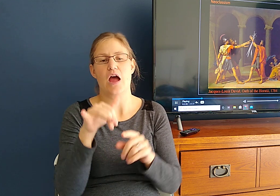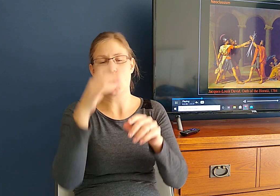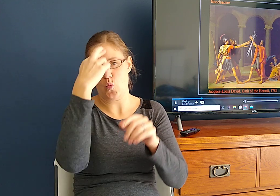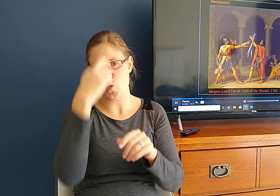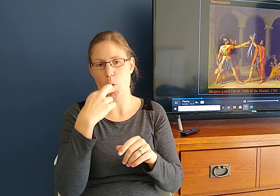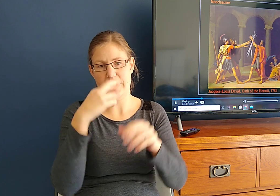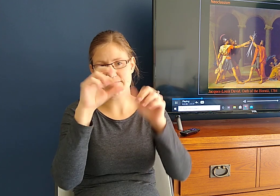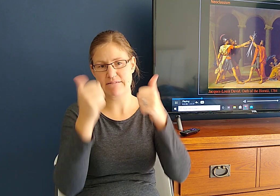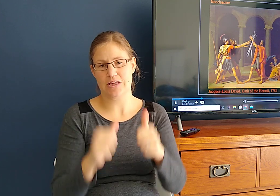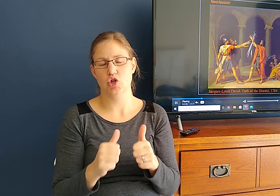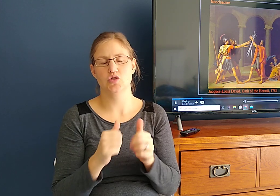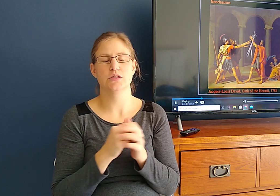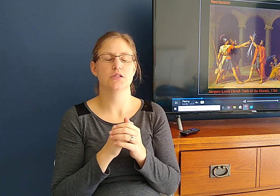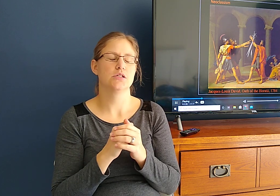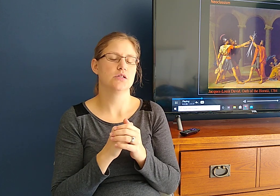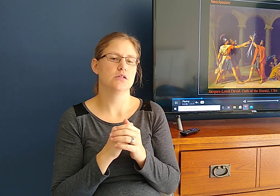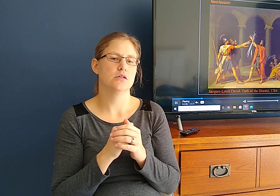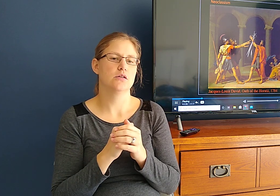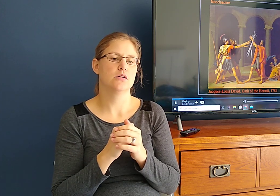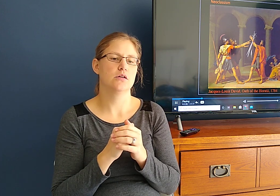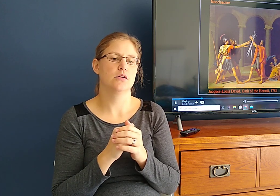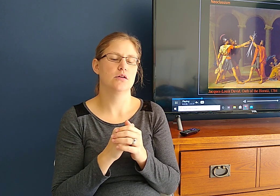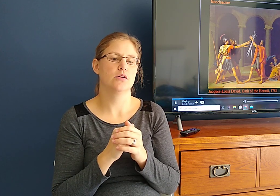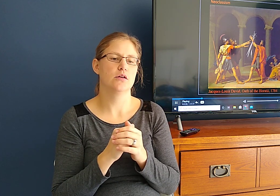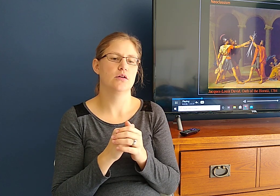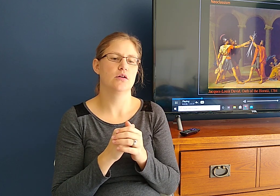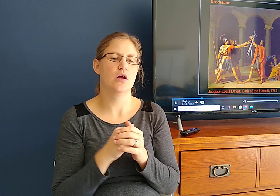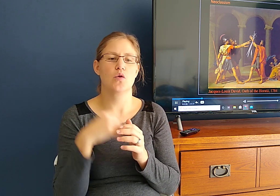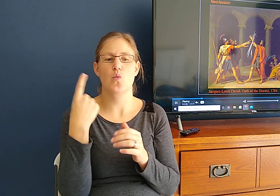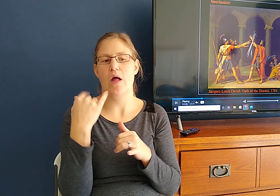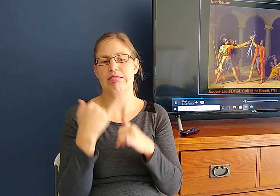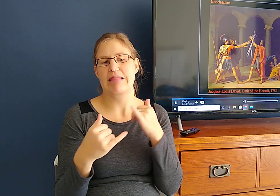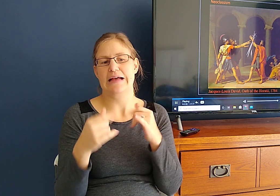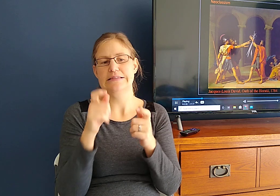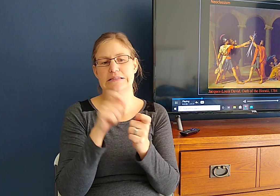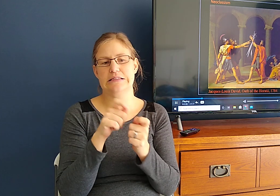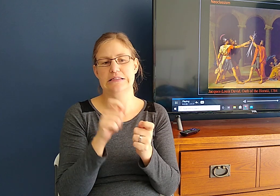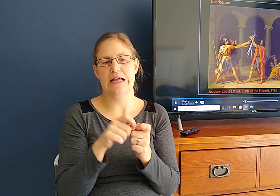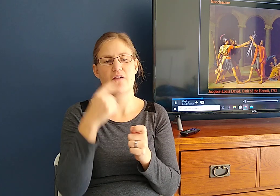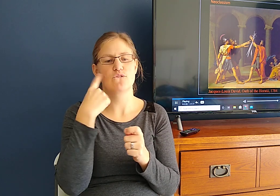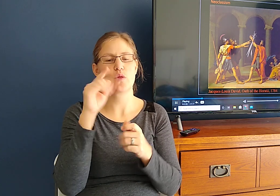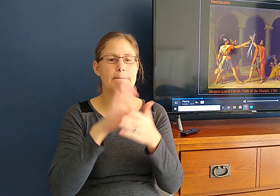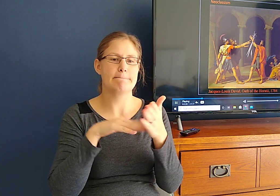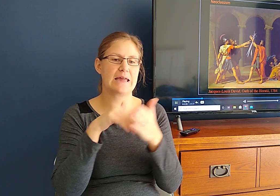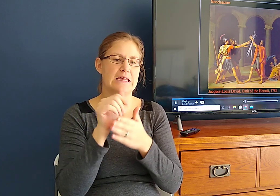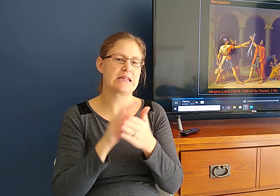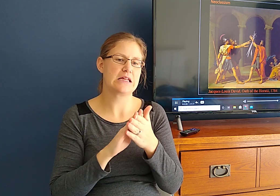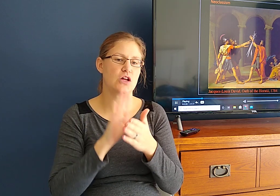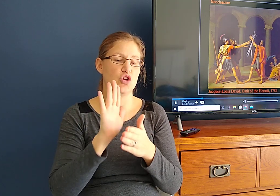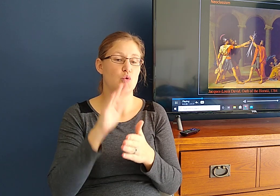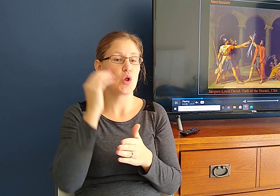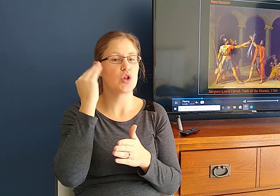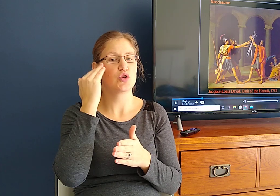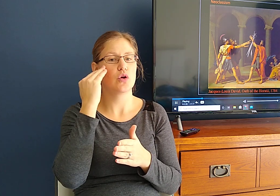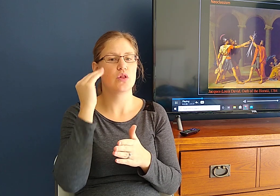figures. And then one last detail of the painting is that you'll note that there are women located